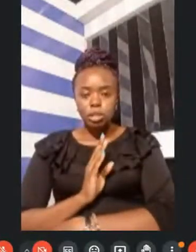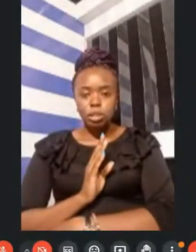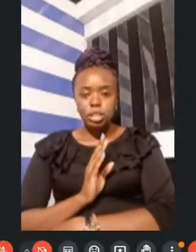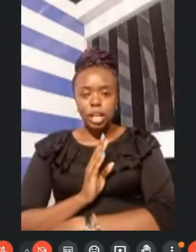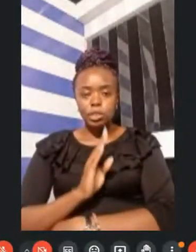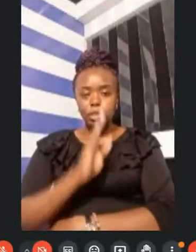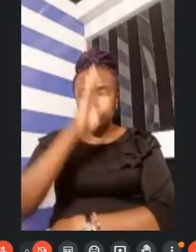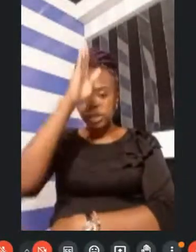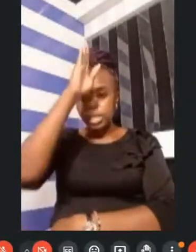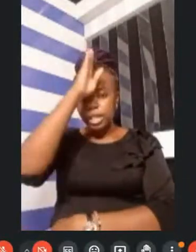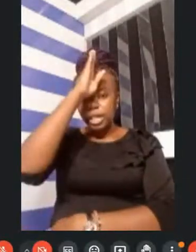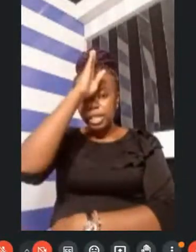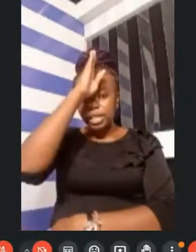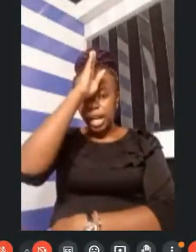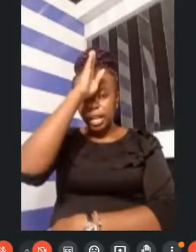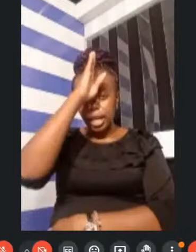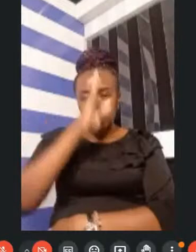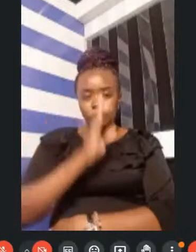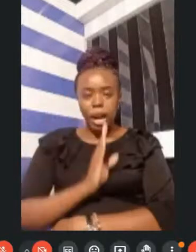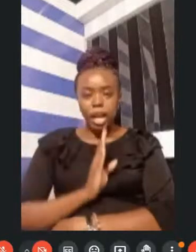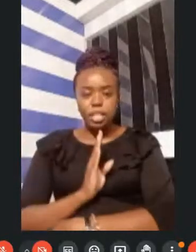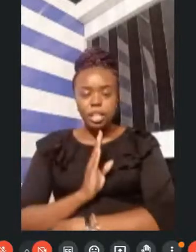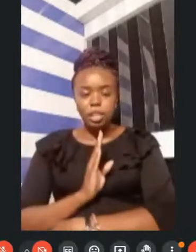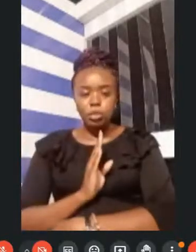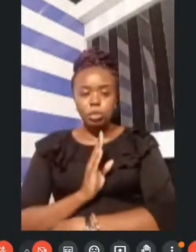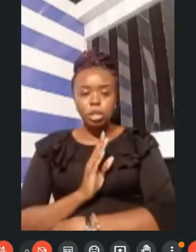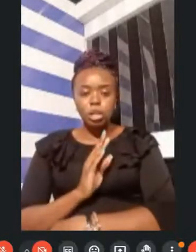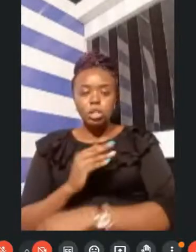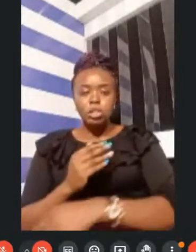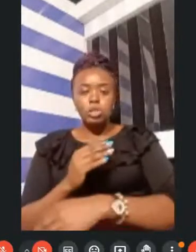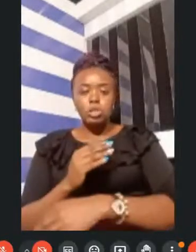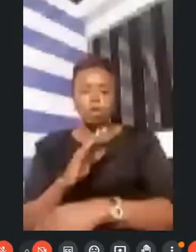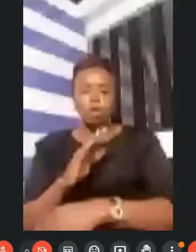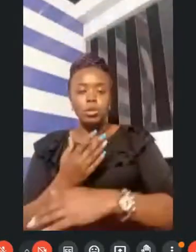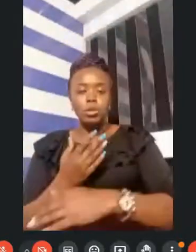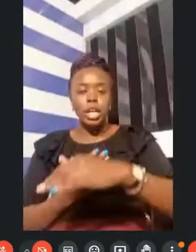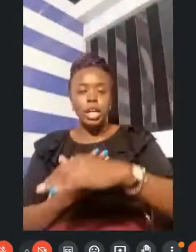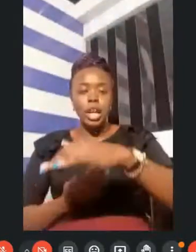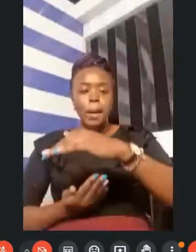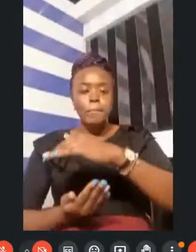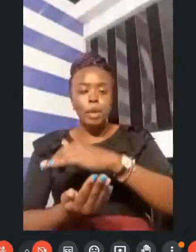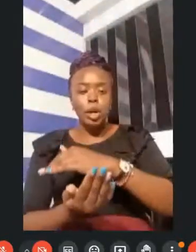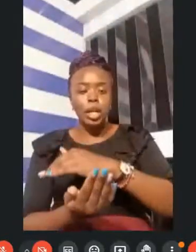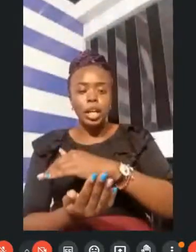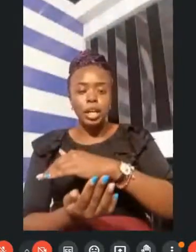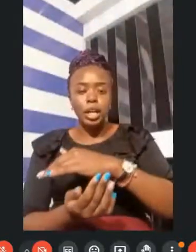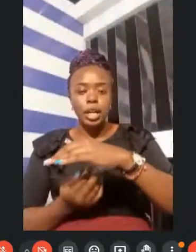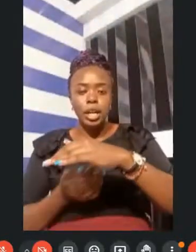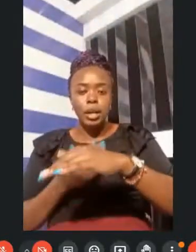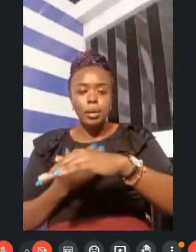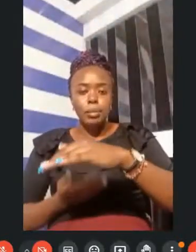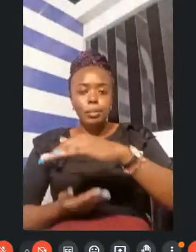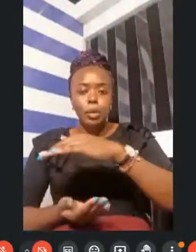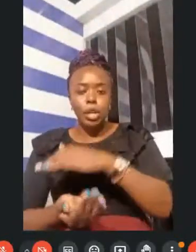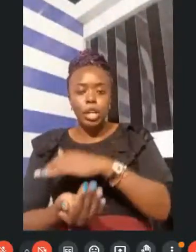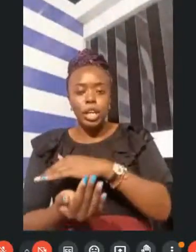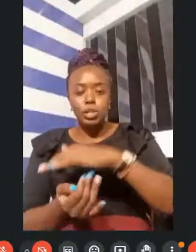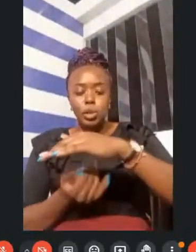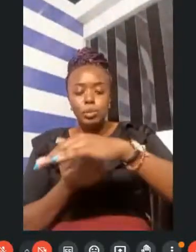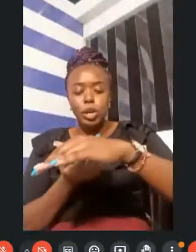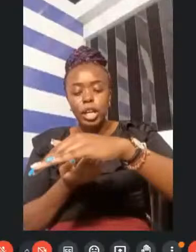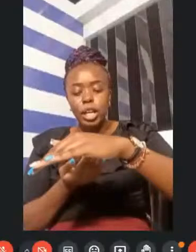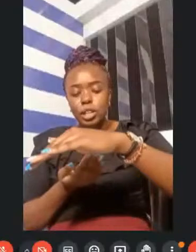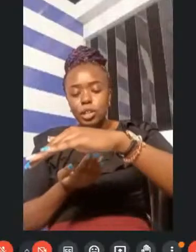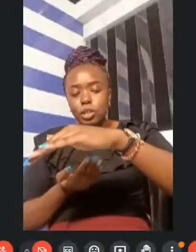noon. Don't get confused. Sunday, but noon. So we've said morning,